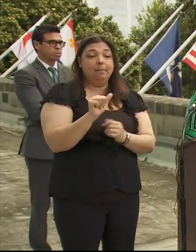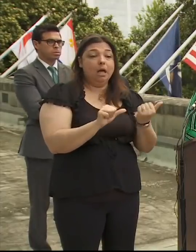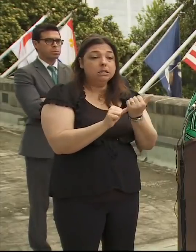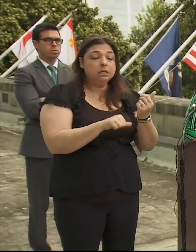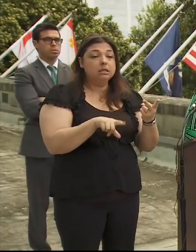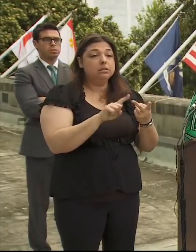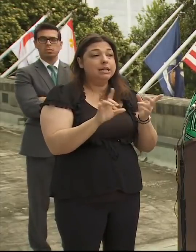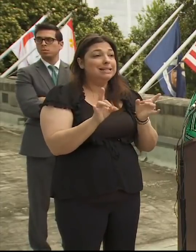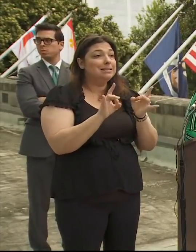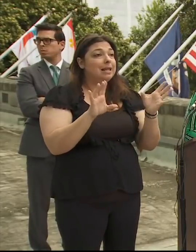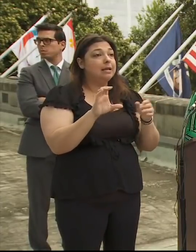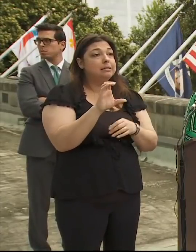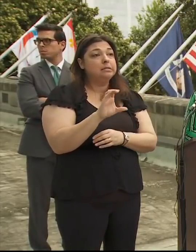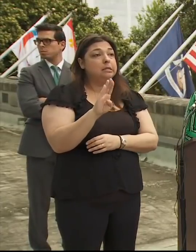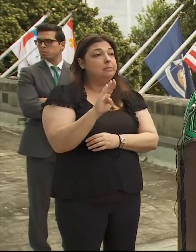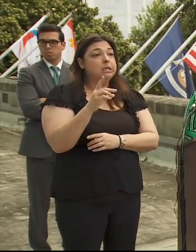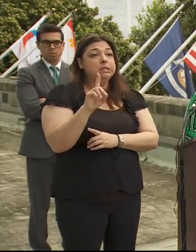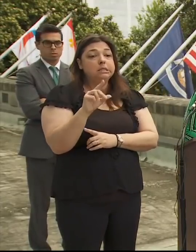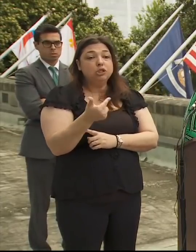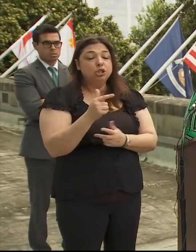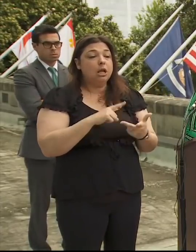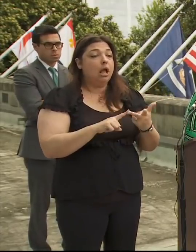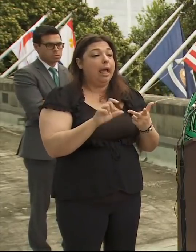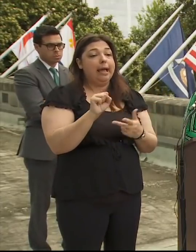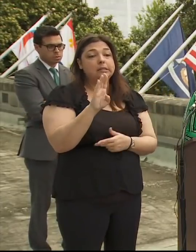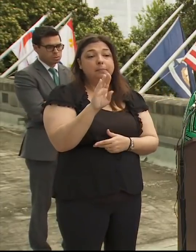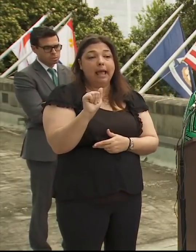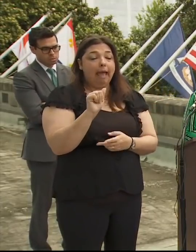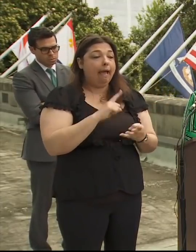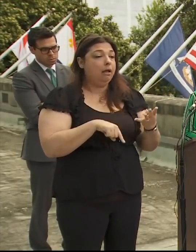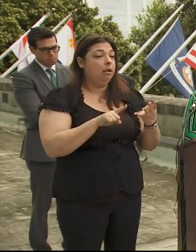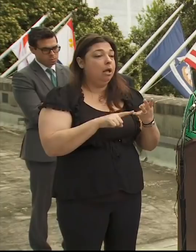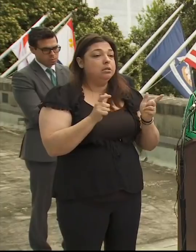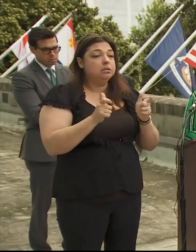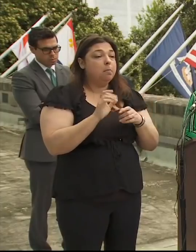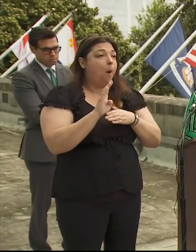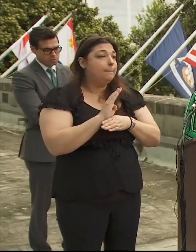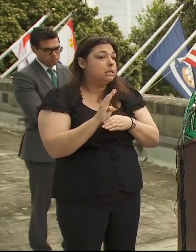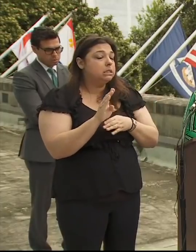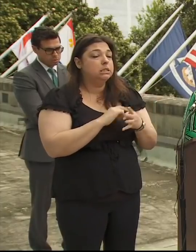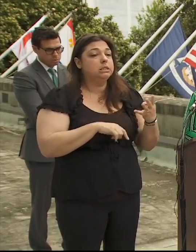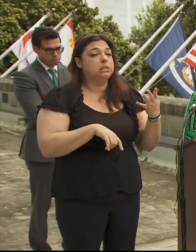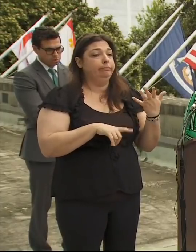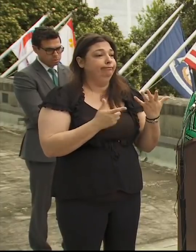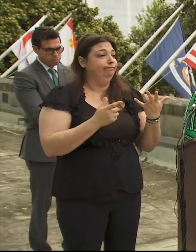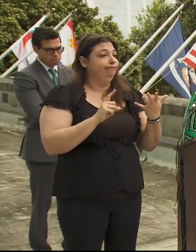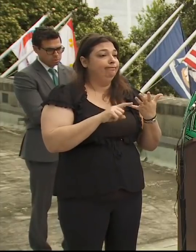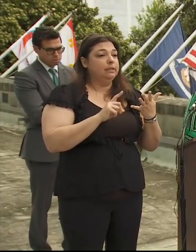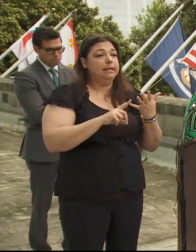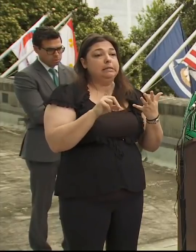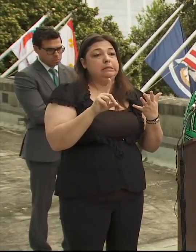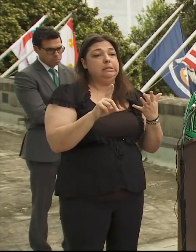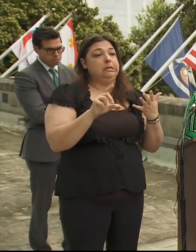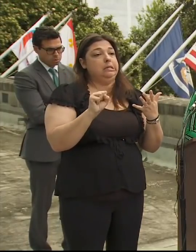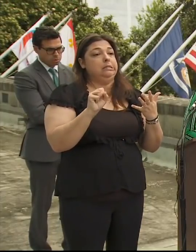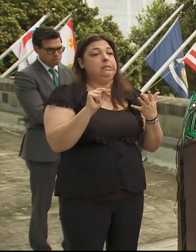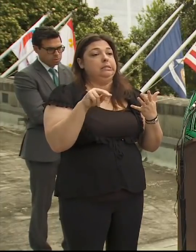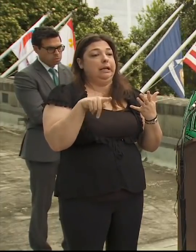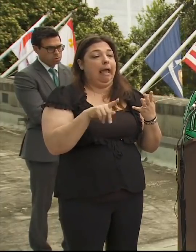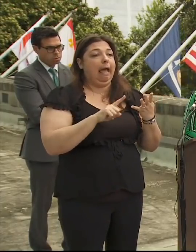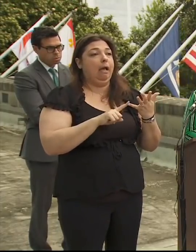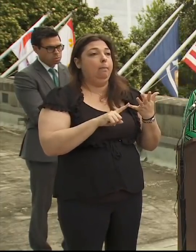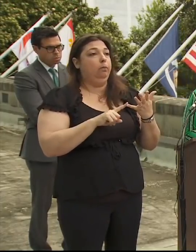for disaster CDBG, for SBA assistance for our small businesses, for DSNAP, for